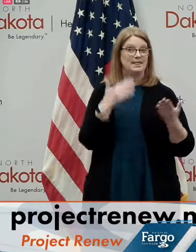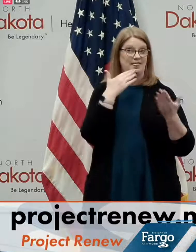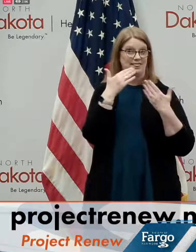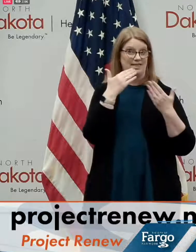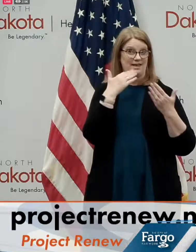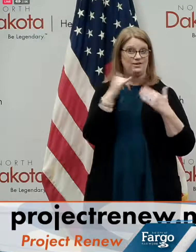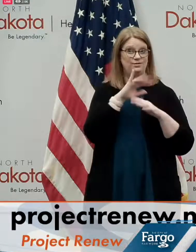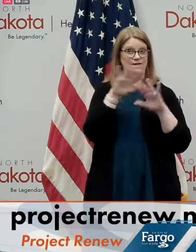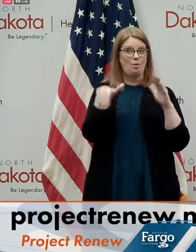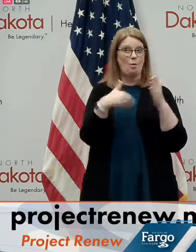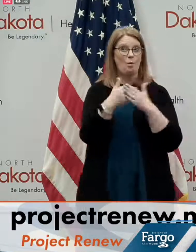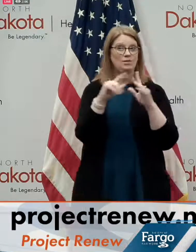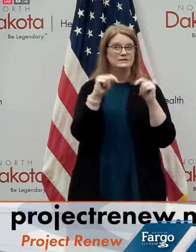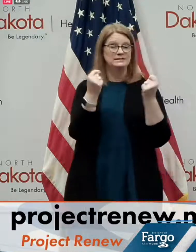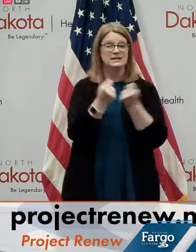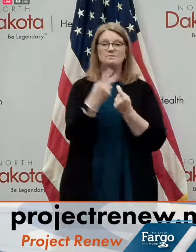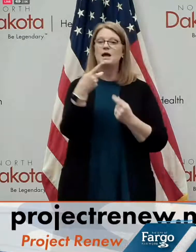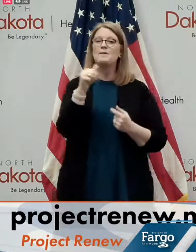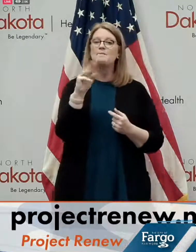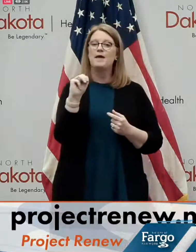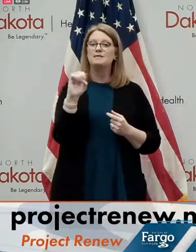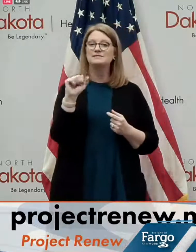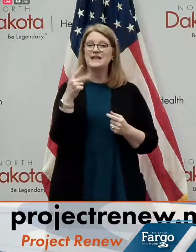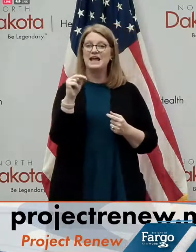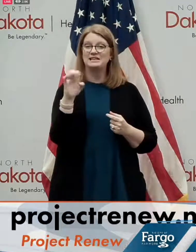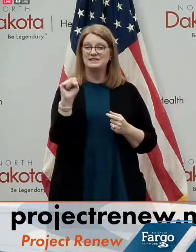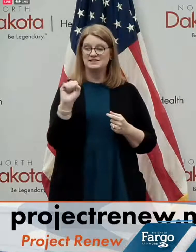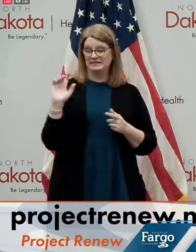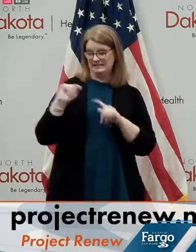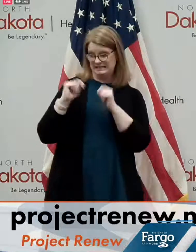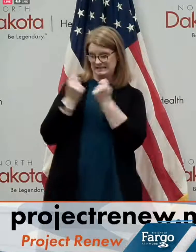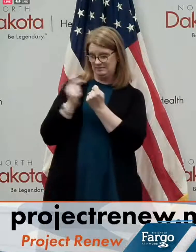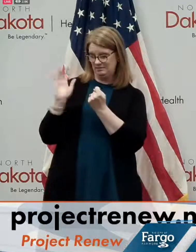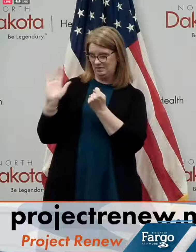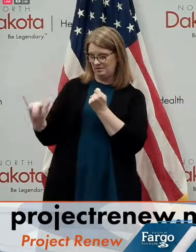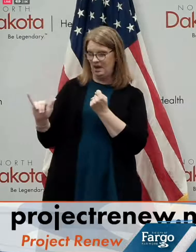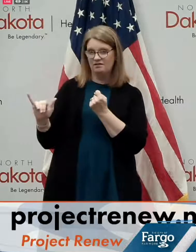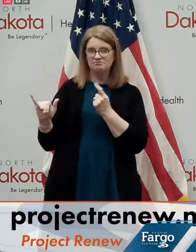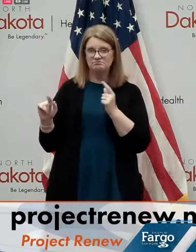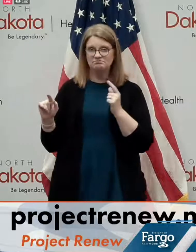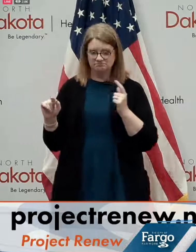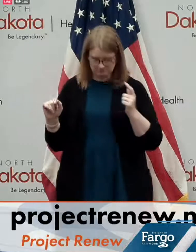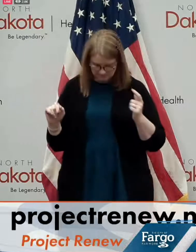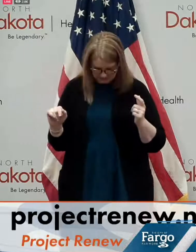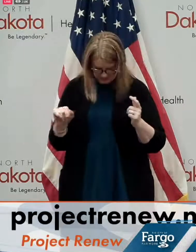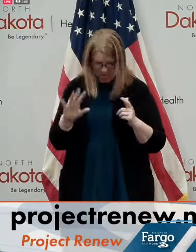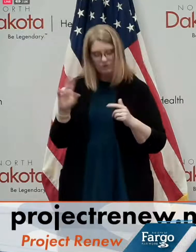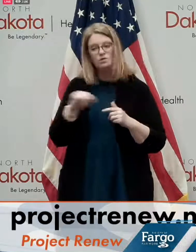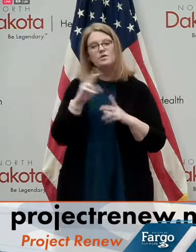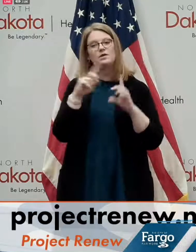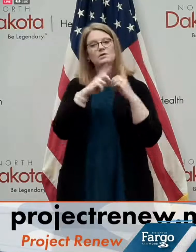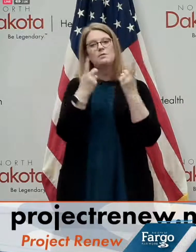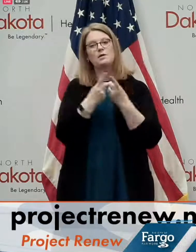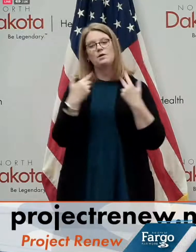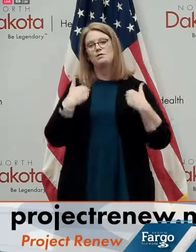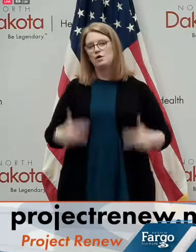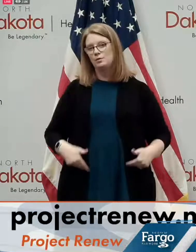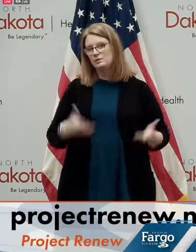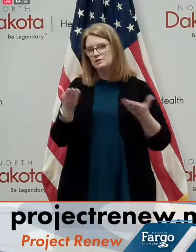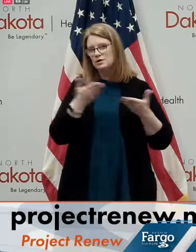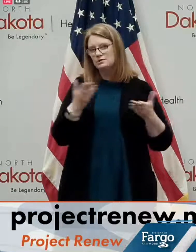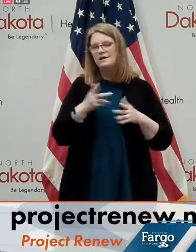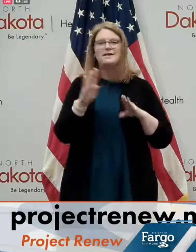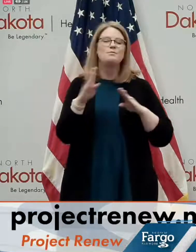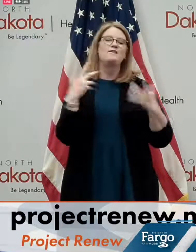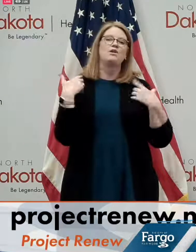team, and thanks to Pam Sagnas and her team from the North Dakota Department of Human Services, the Behavioral Health Division,